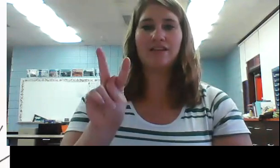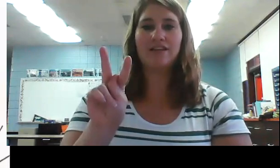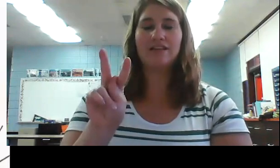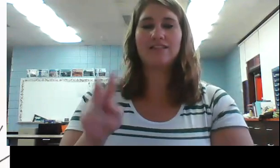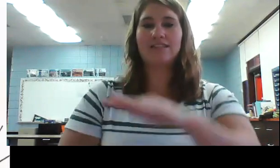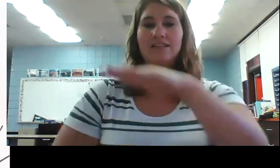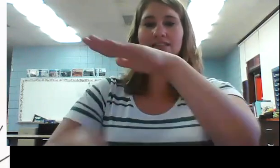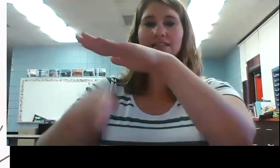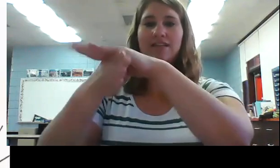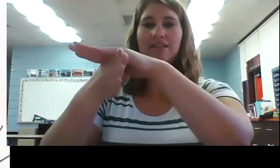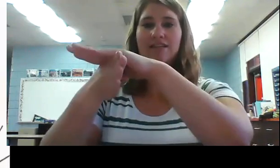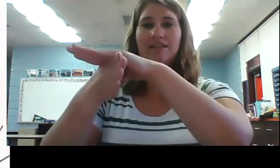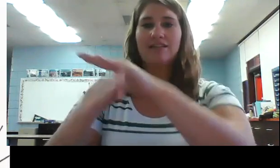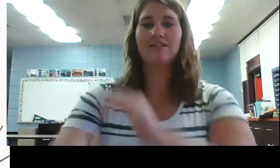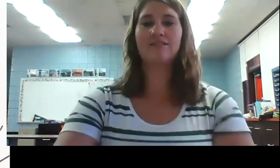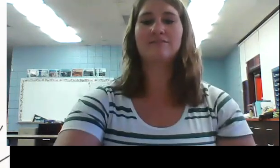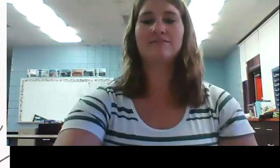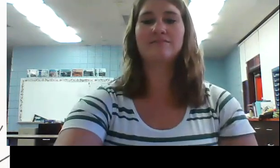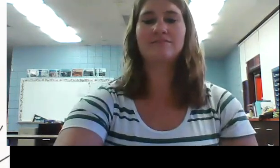sound. The K says,